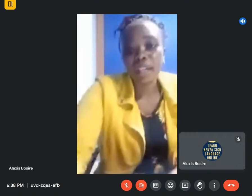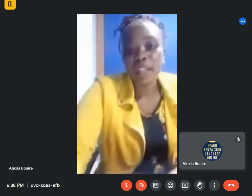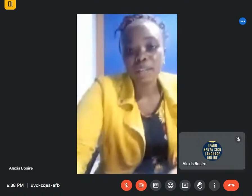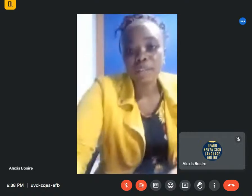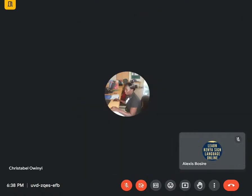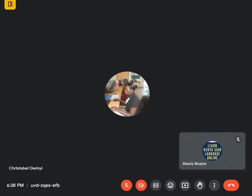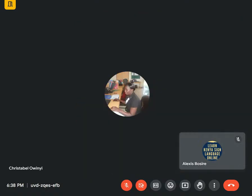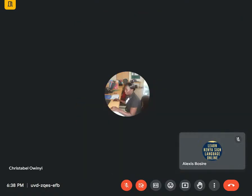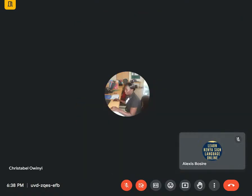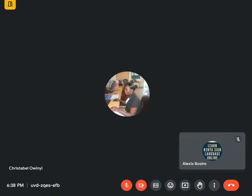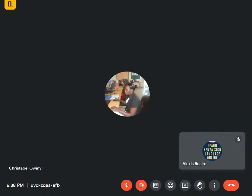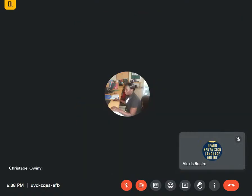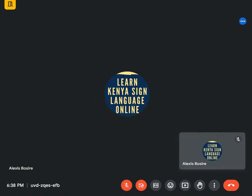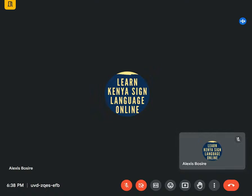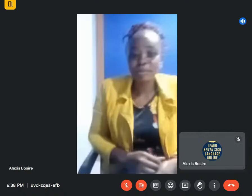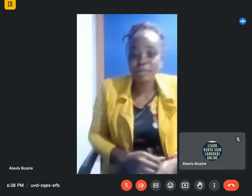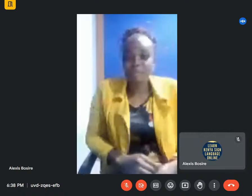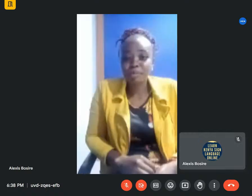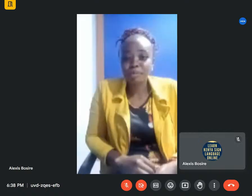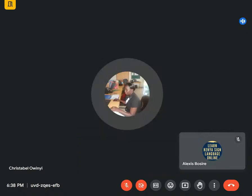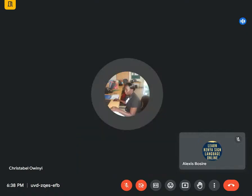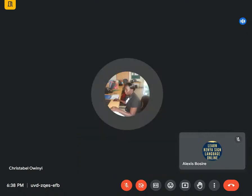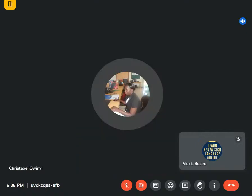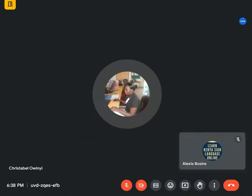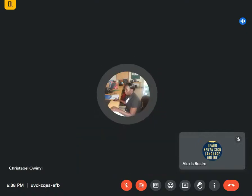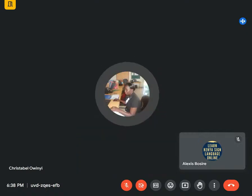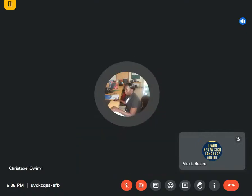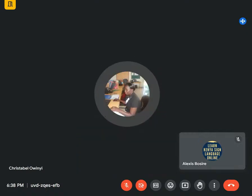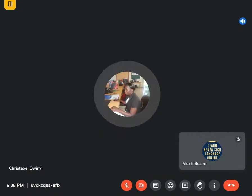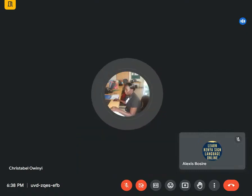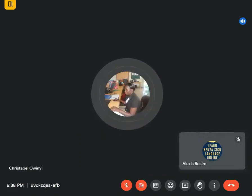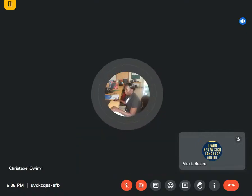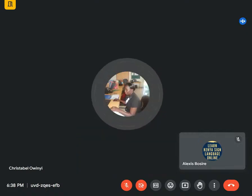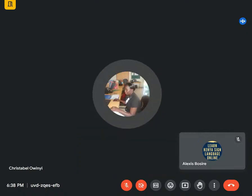me, Yes. Mhm. on the same. So that one means that